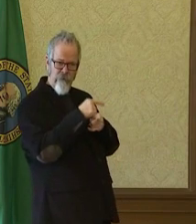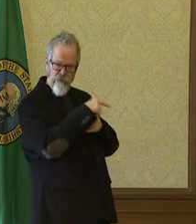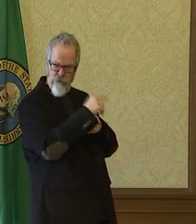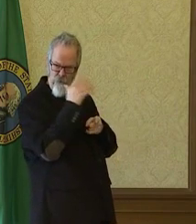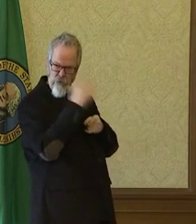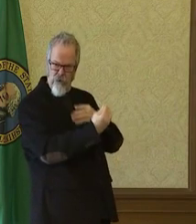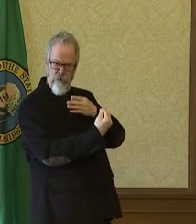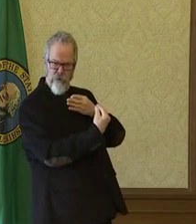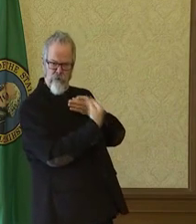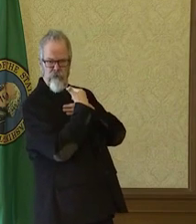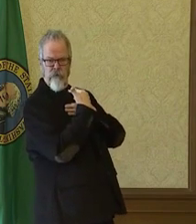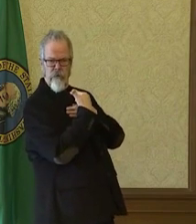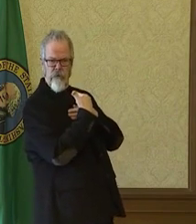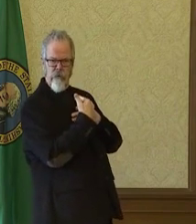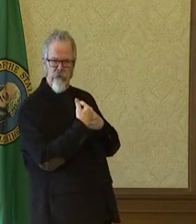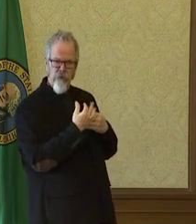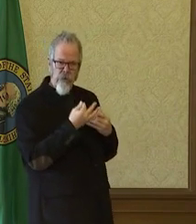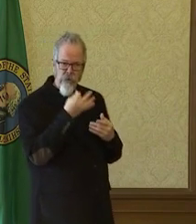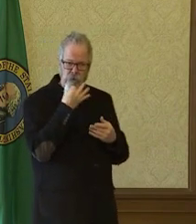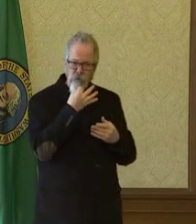of Washington, which is a good thing.